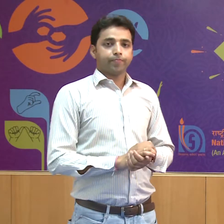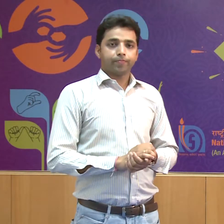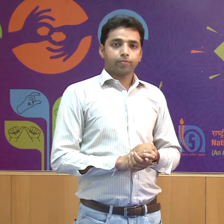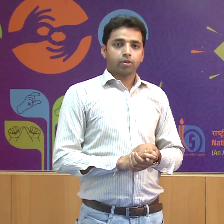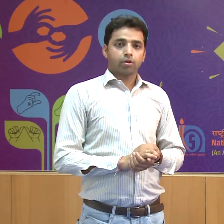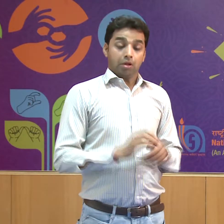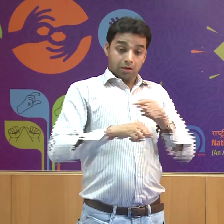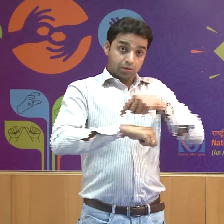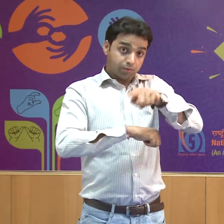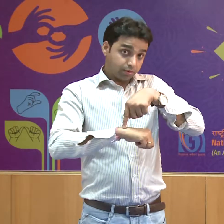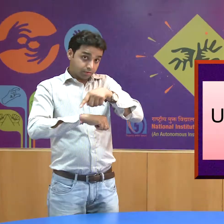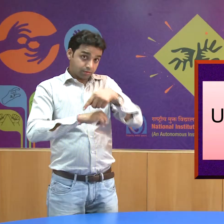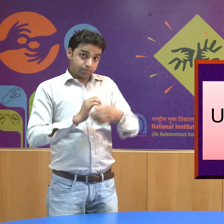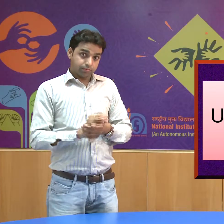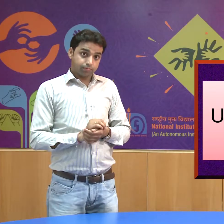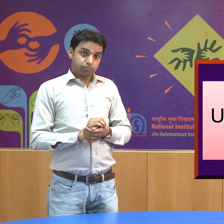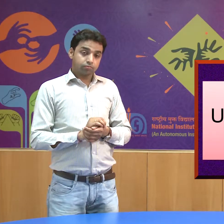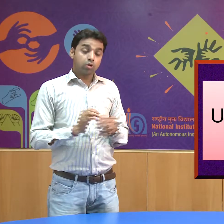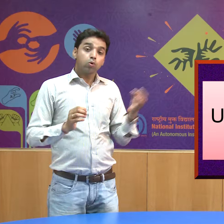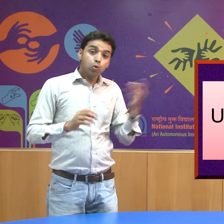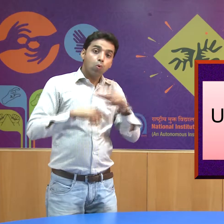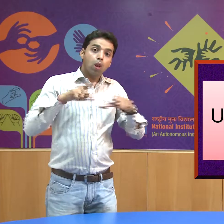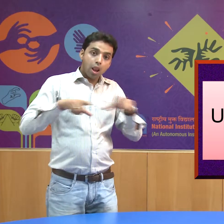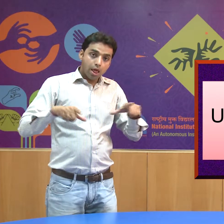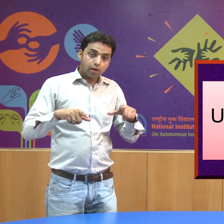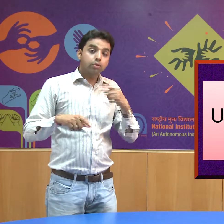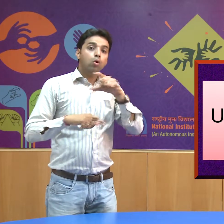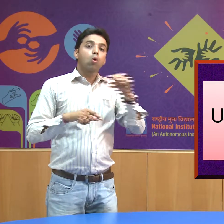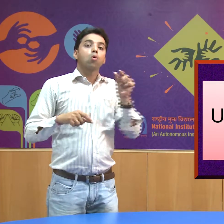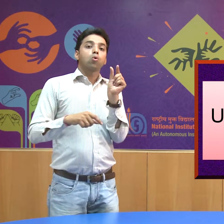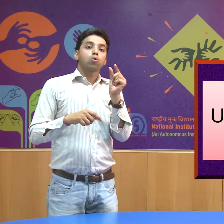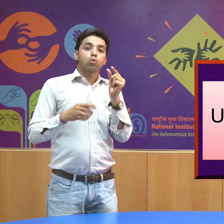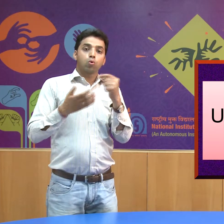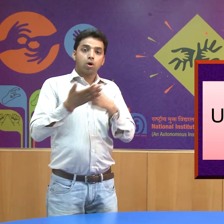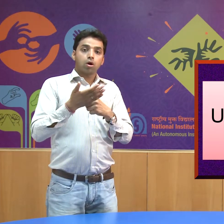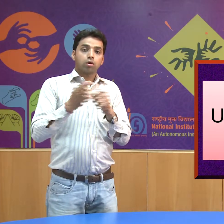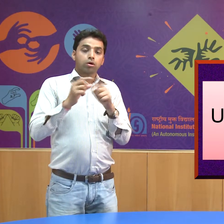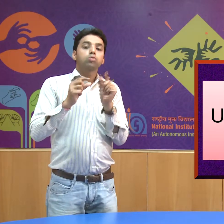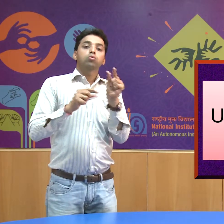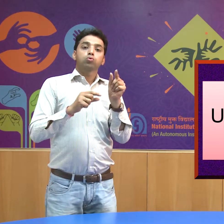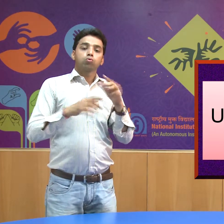During this period, a new language called Urdu was born,